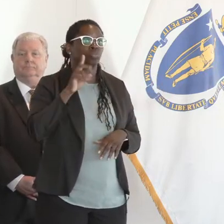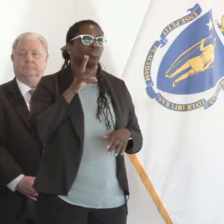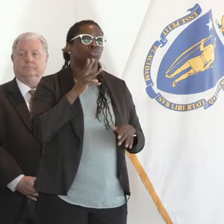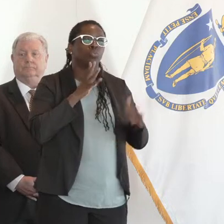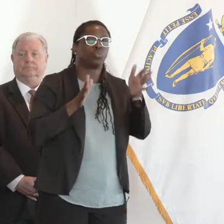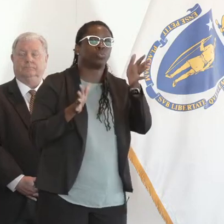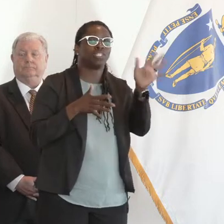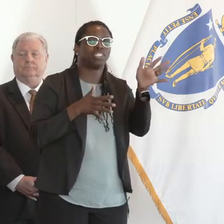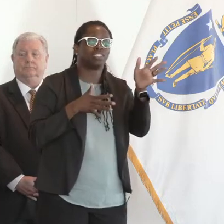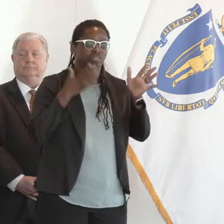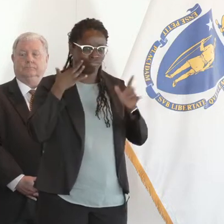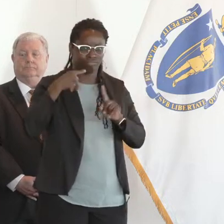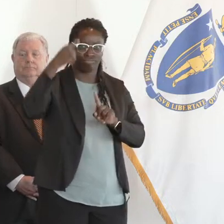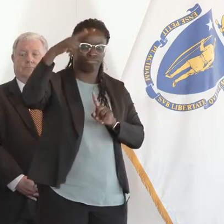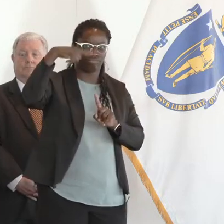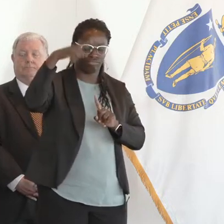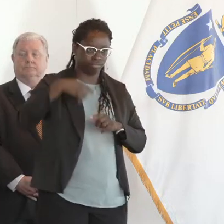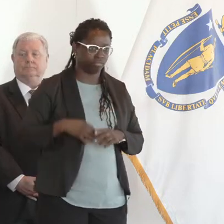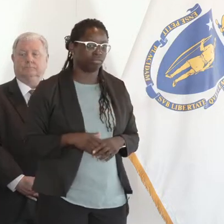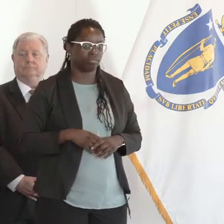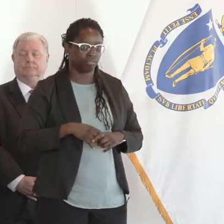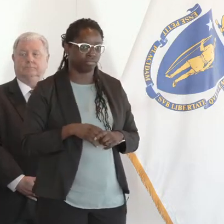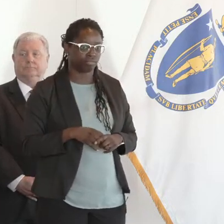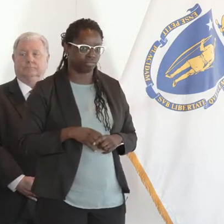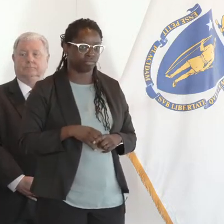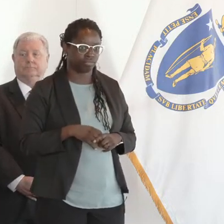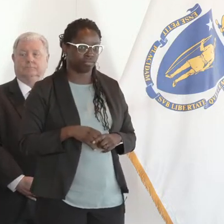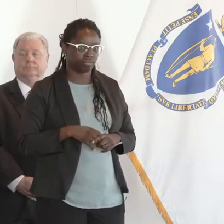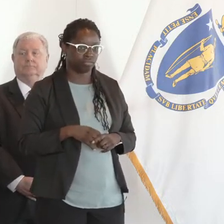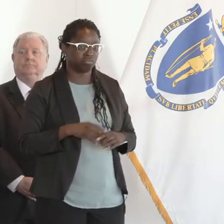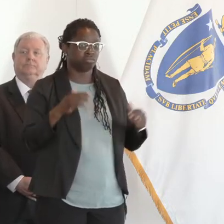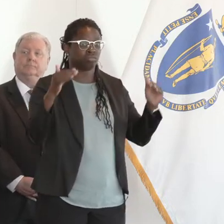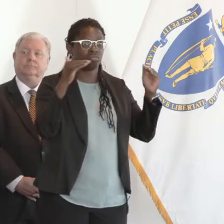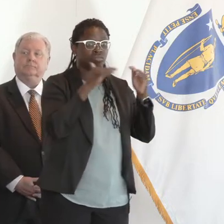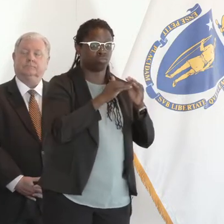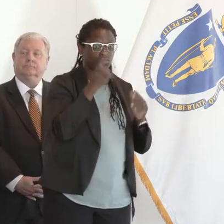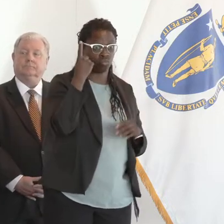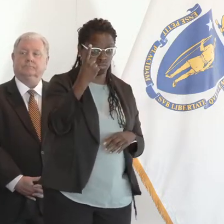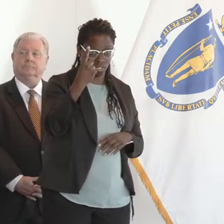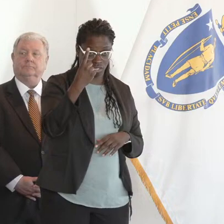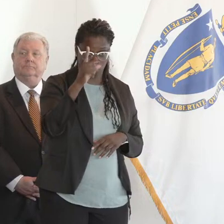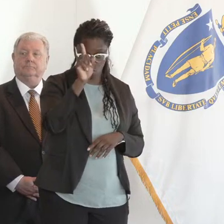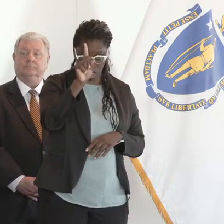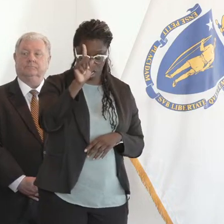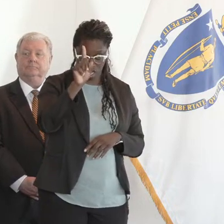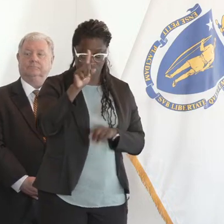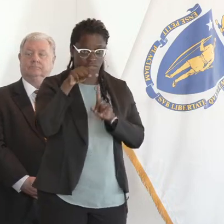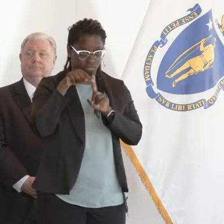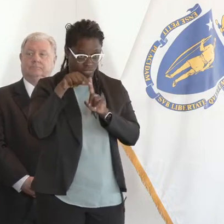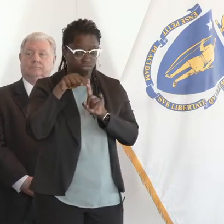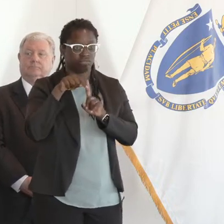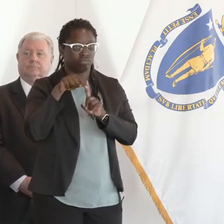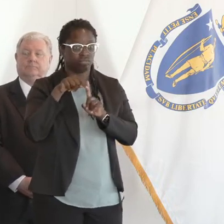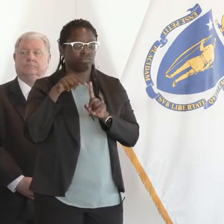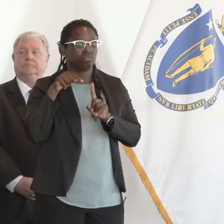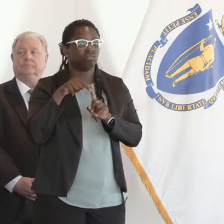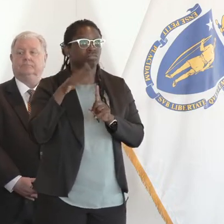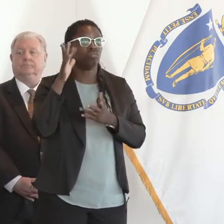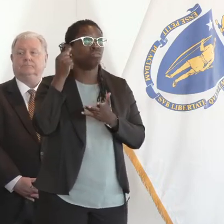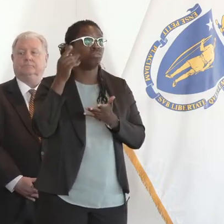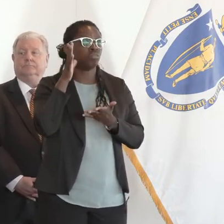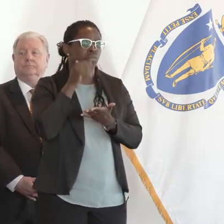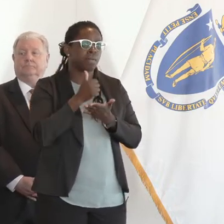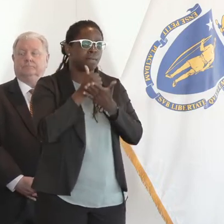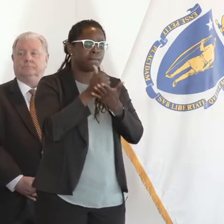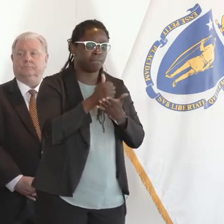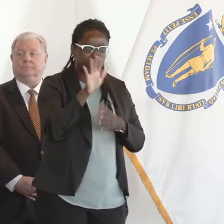be the equivalent of one wind turbine, which will go to serve 5,000 residents in the city of Boston, along with about a third of the energy for the